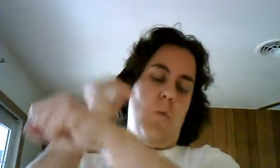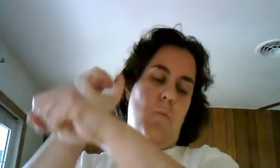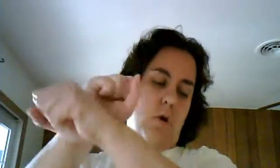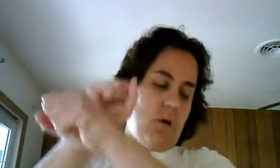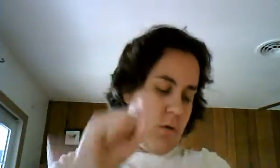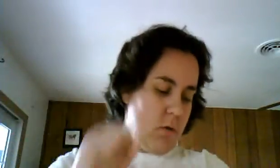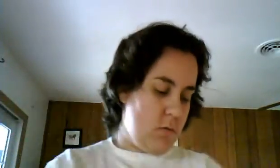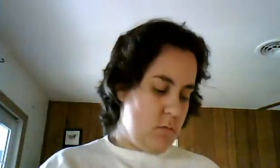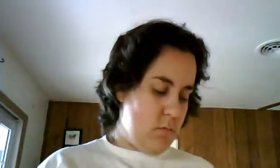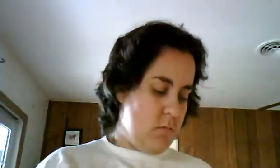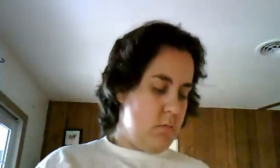Homework.